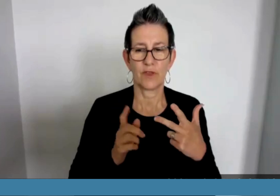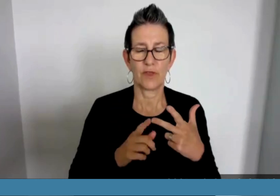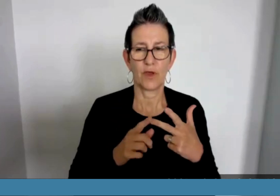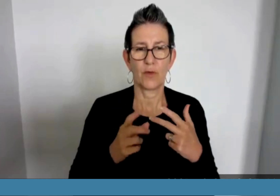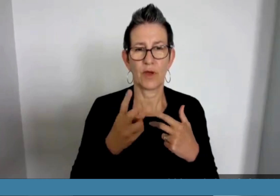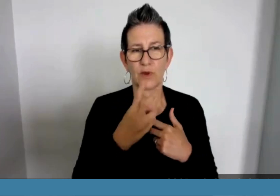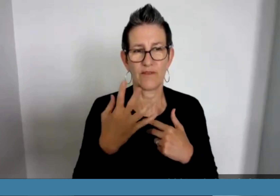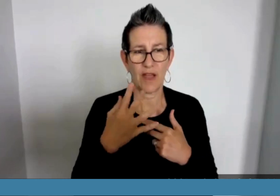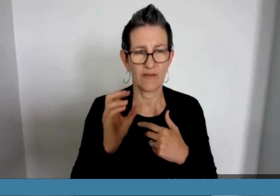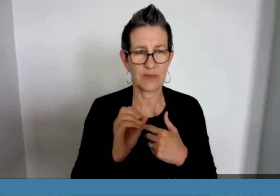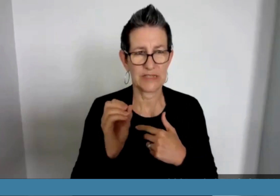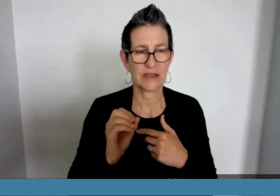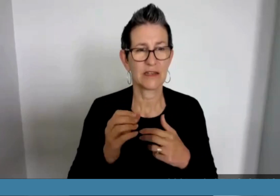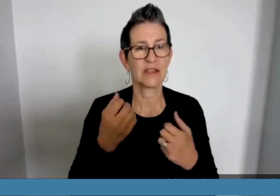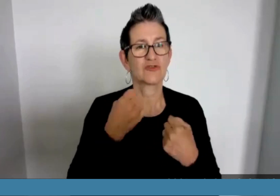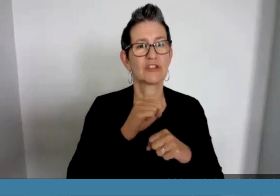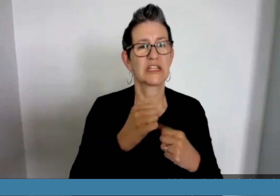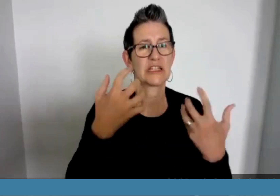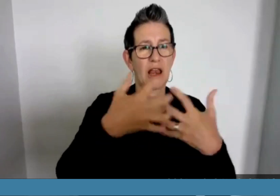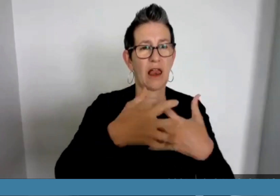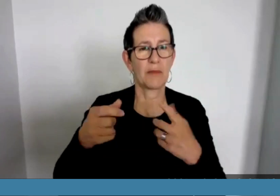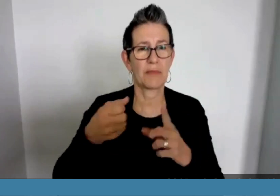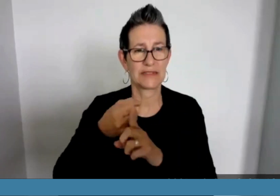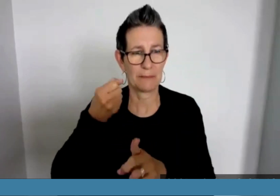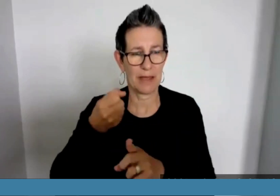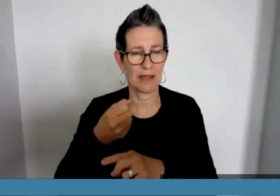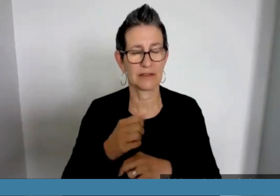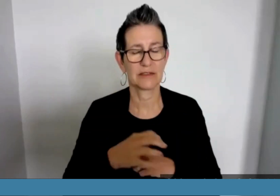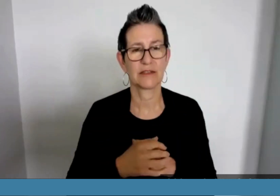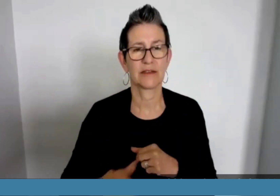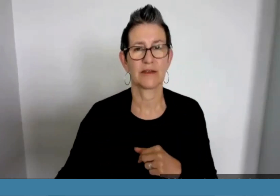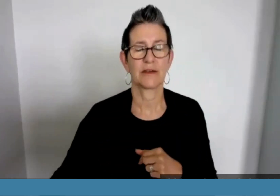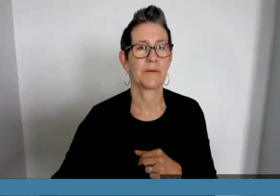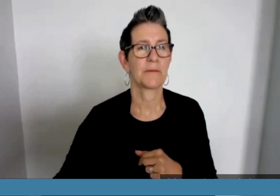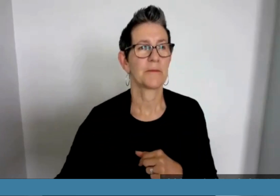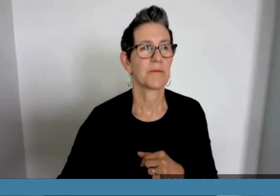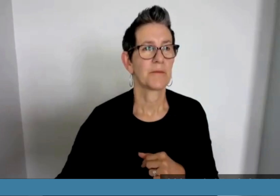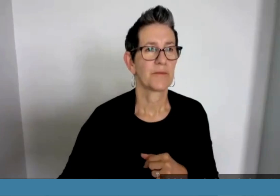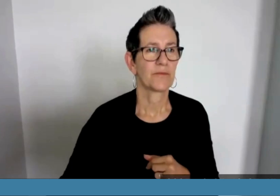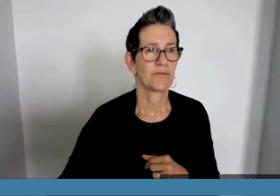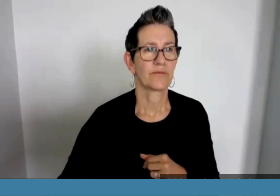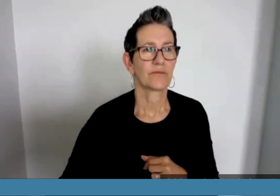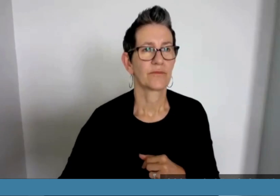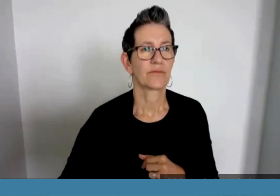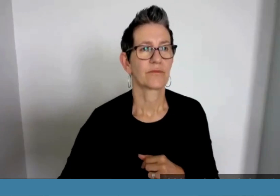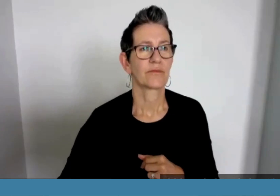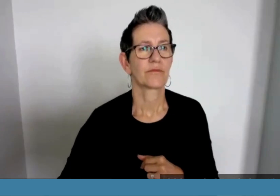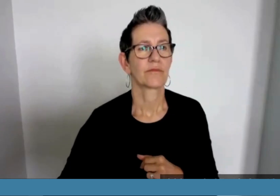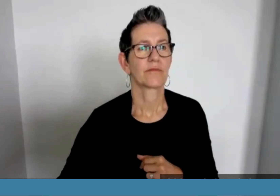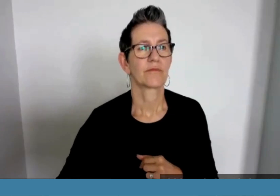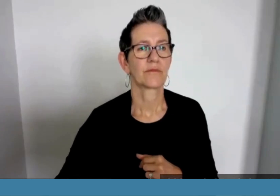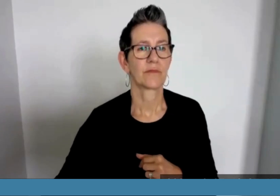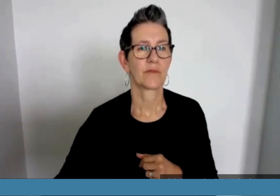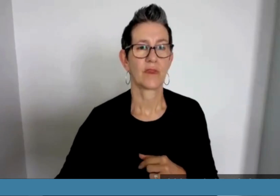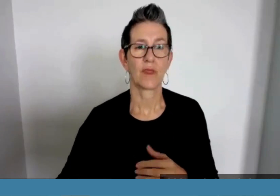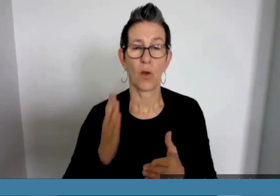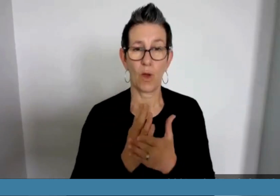This is about whether your project will lead to real change. Strong